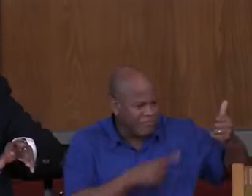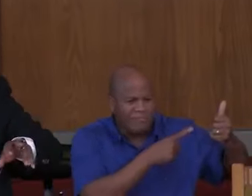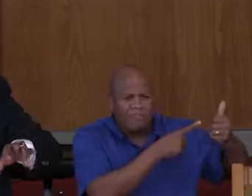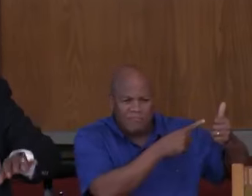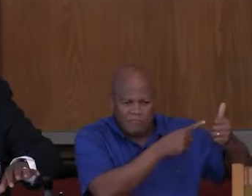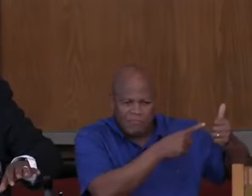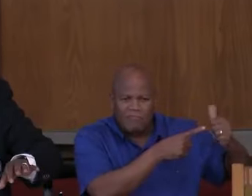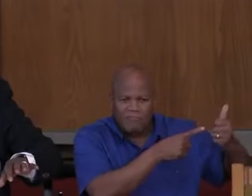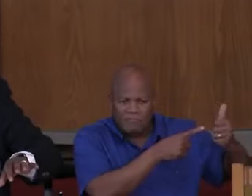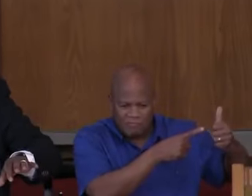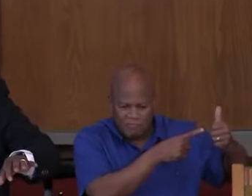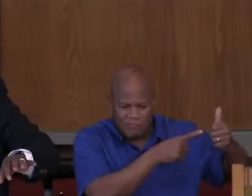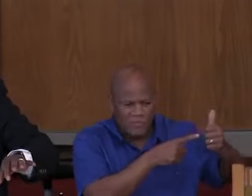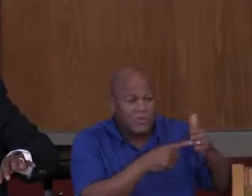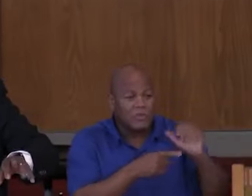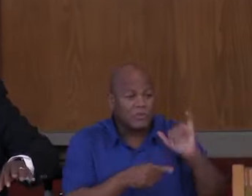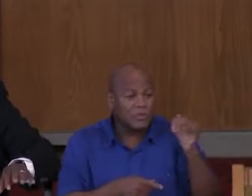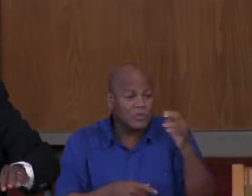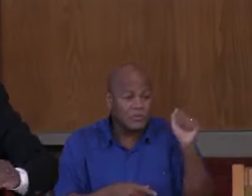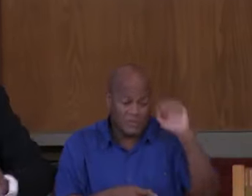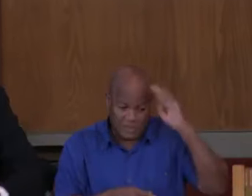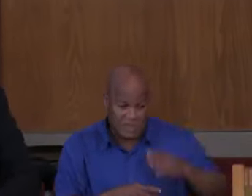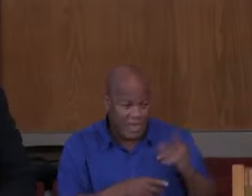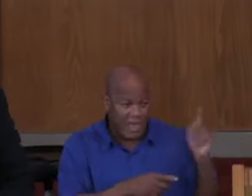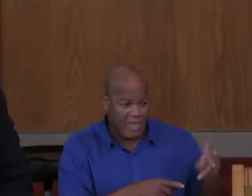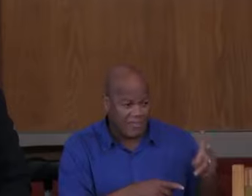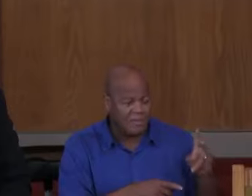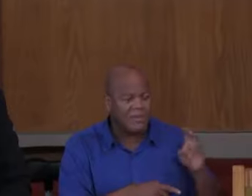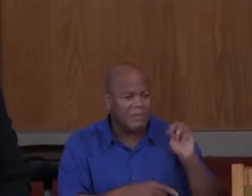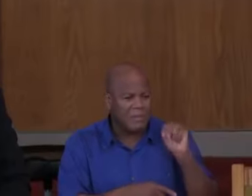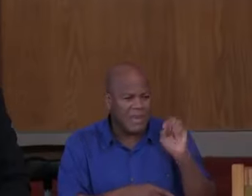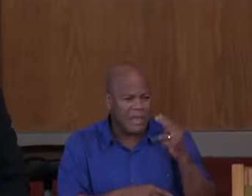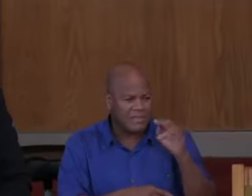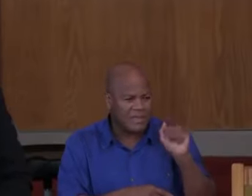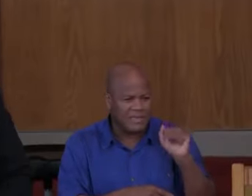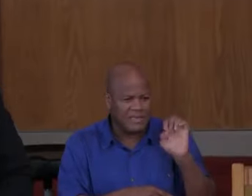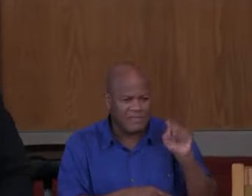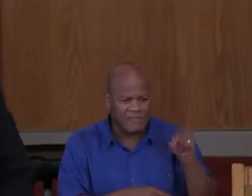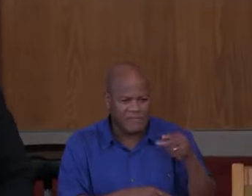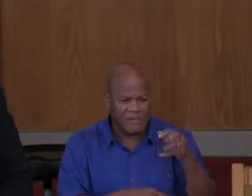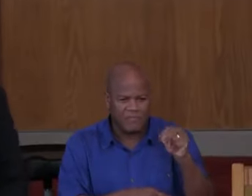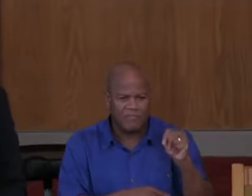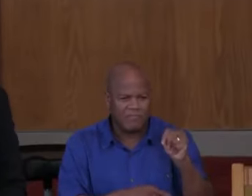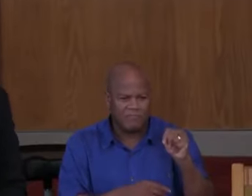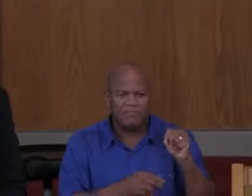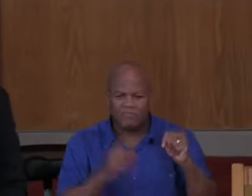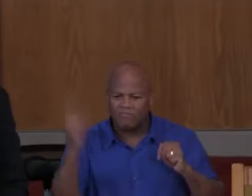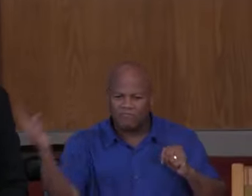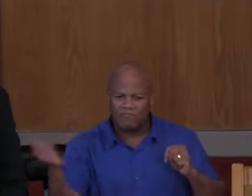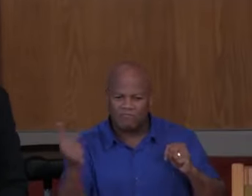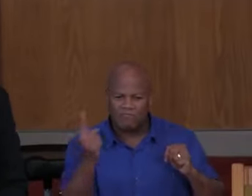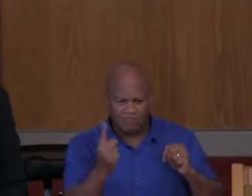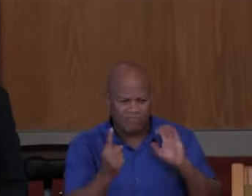sons in half, Manasseh and Ephraim. And here comes Caleb. In